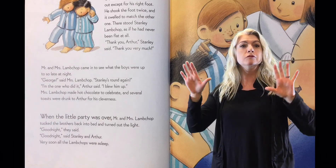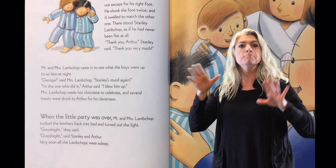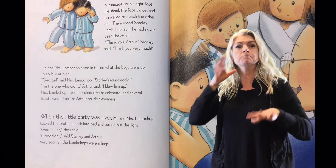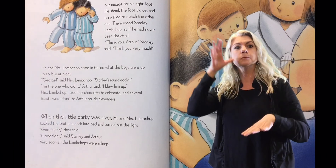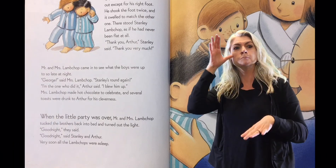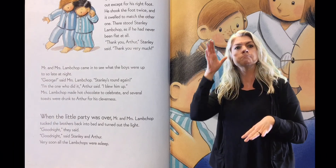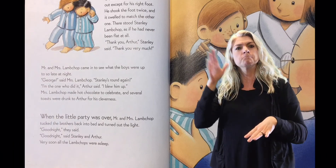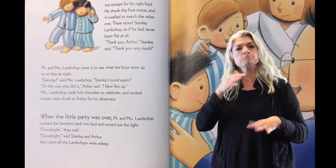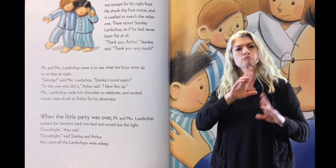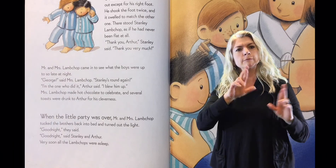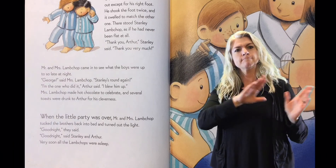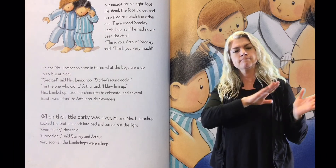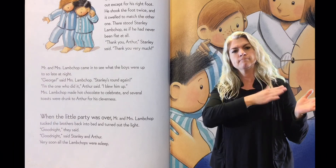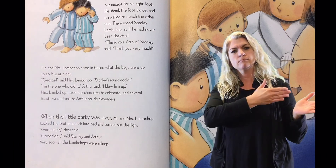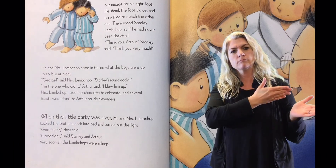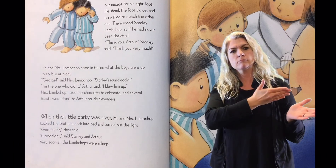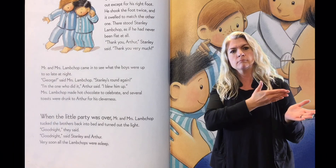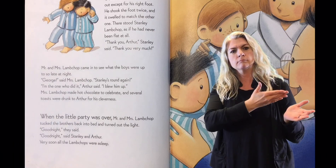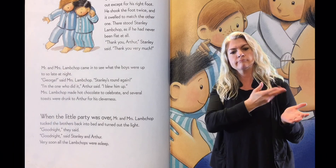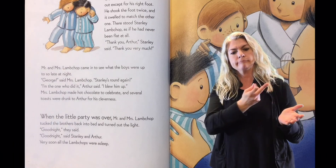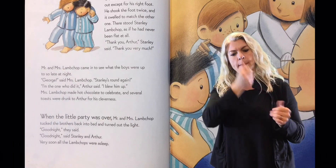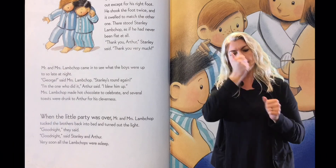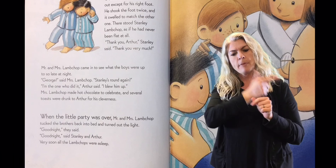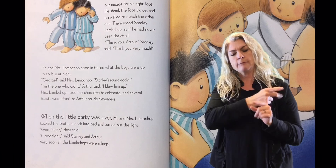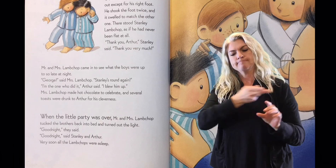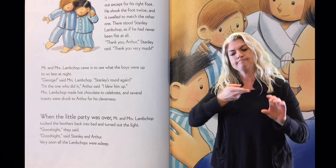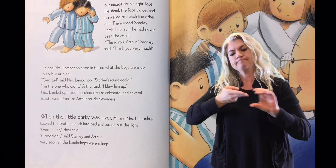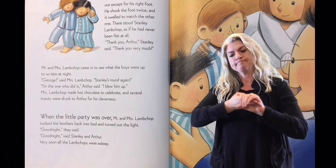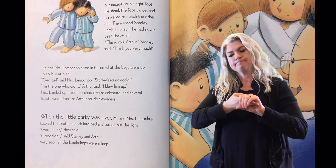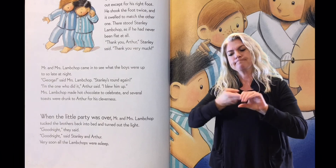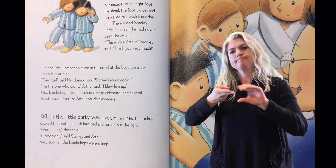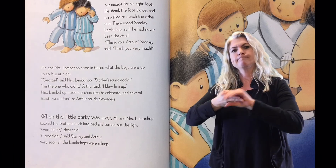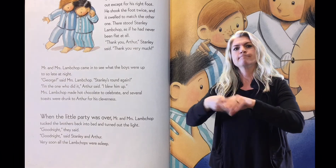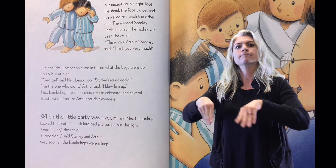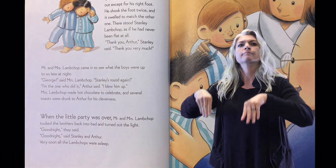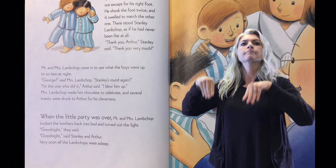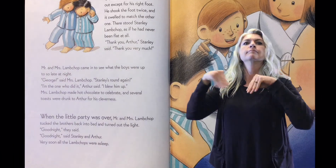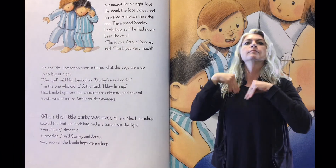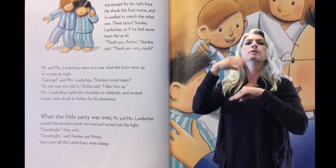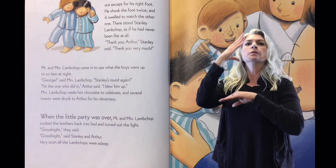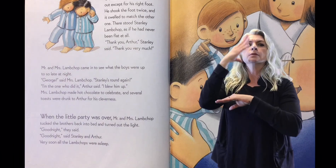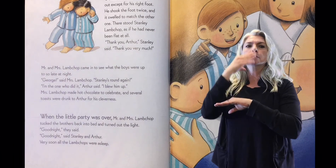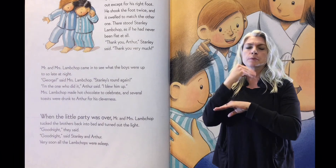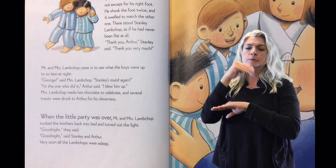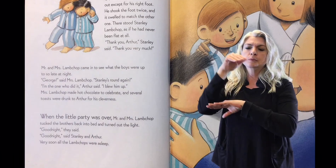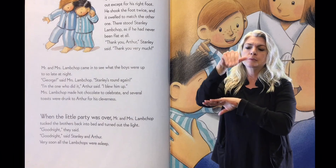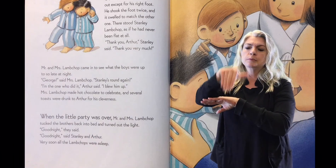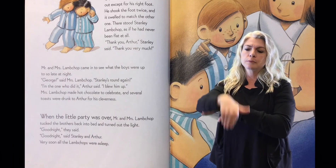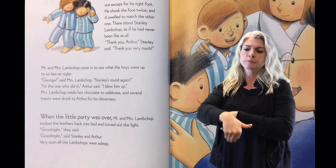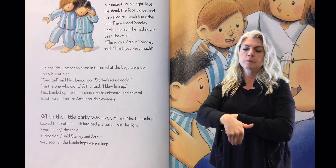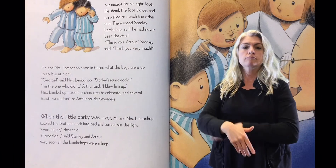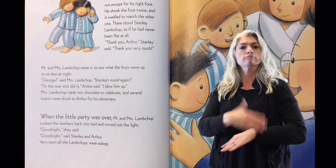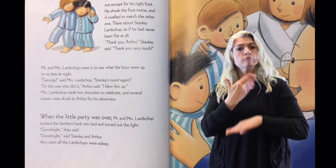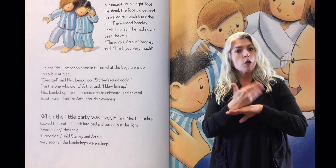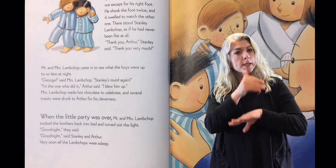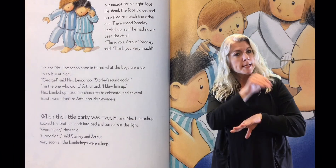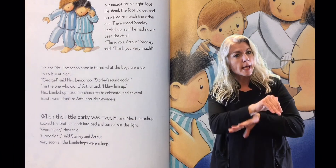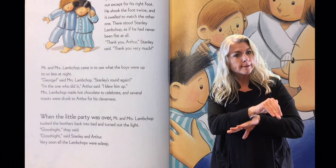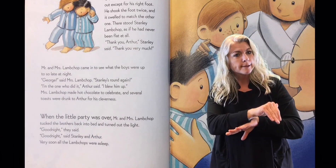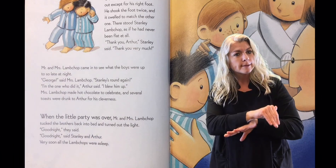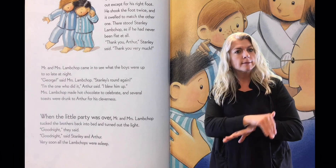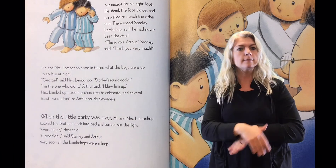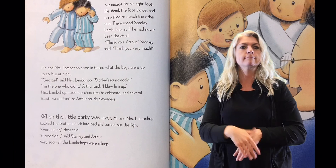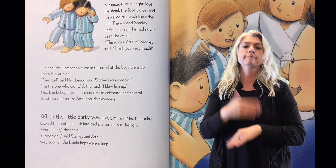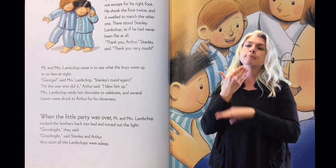When the little party was over, Mr. and Mrs. Lambchop tucked the brothers back into bed and turned out the light. "Good night,"